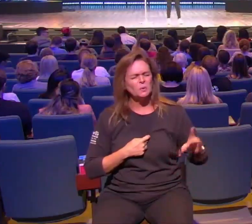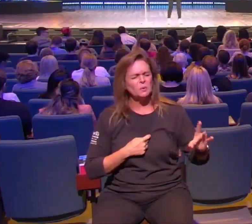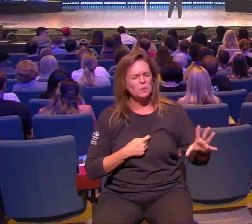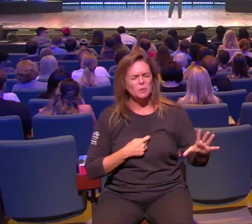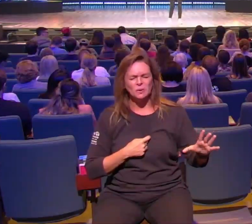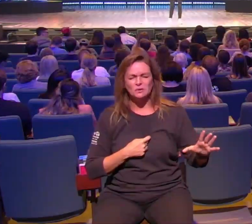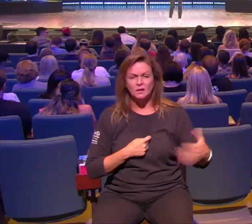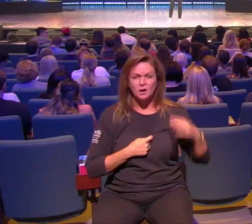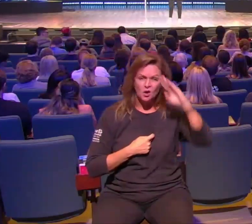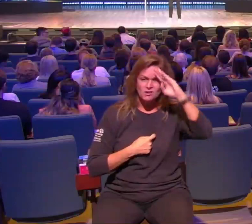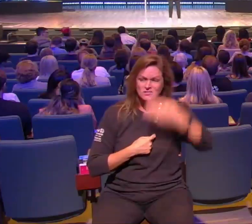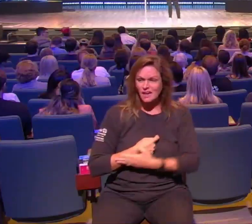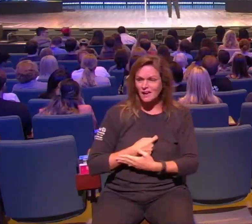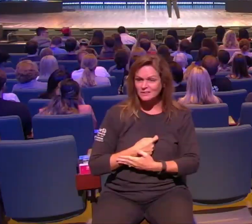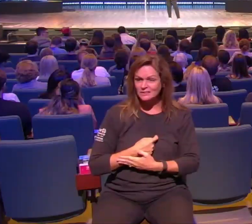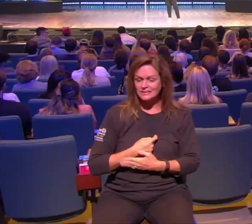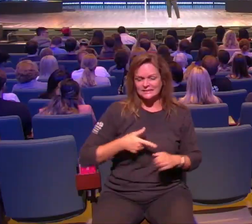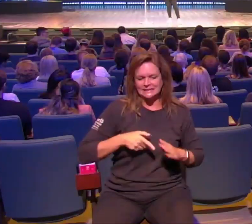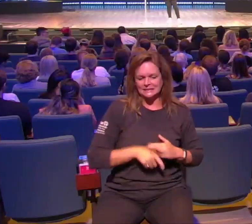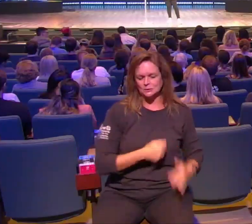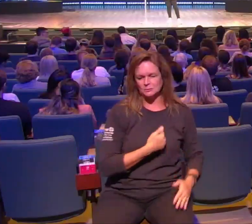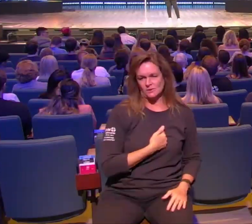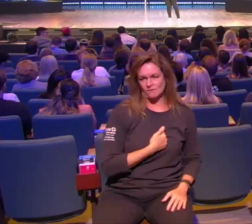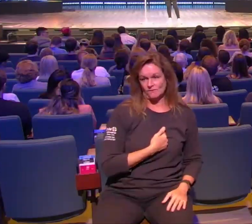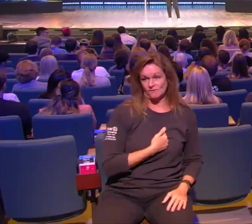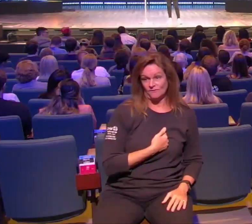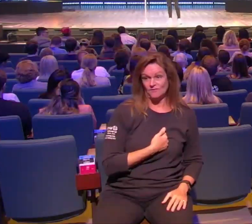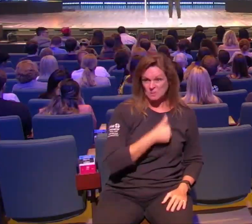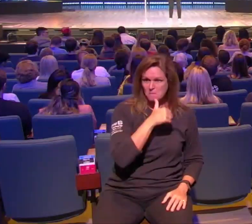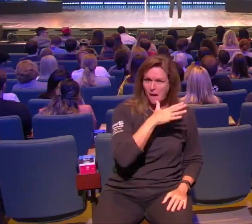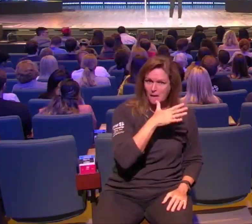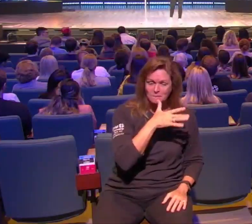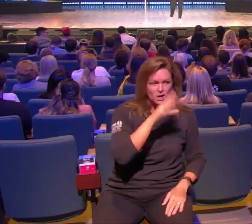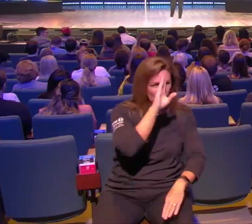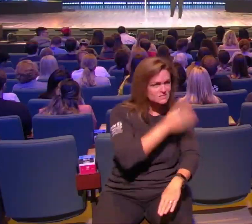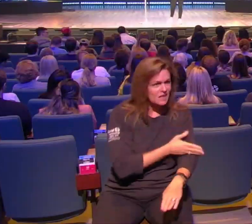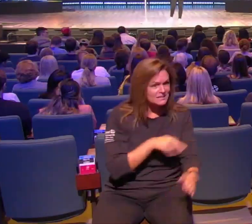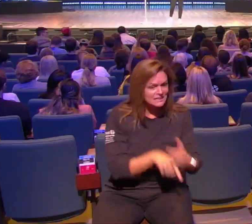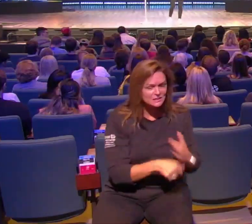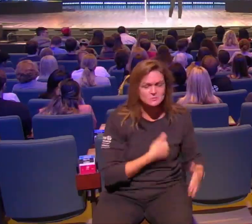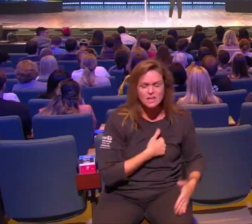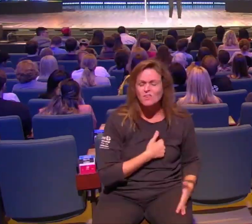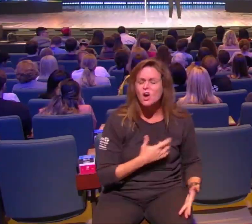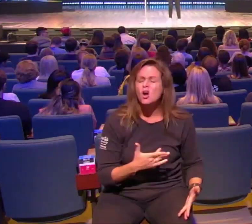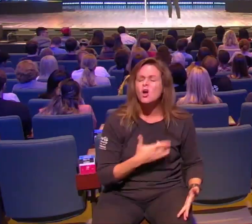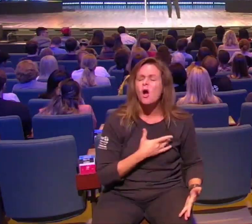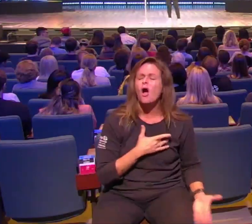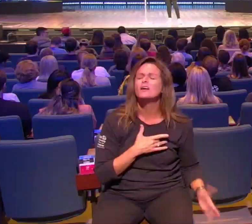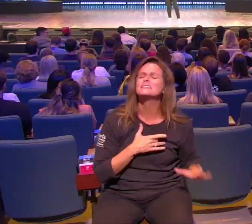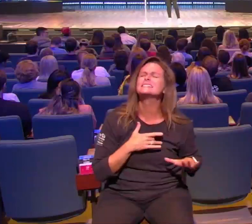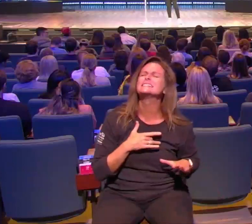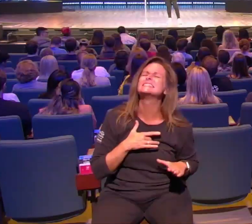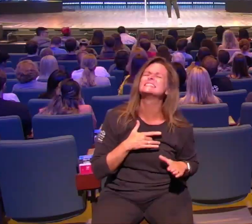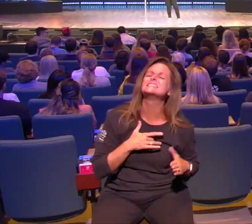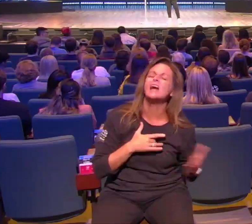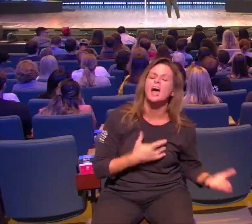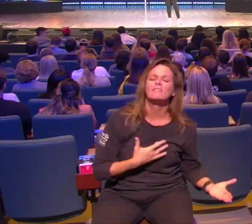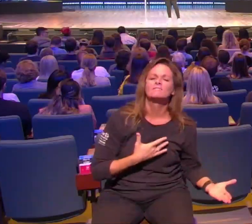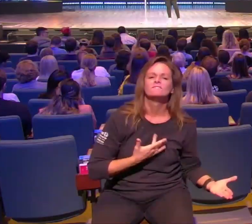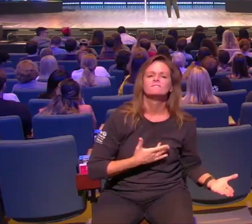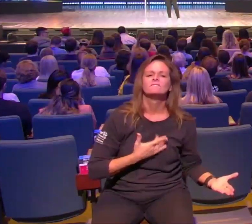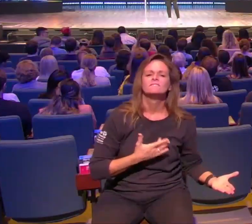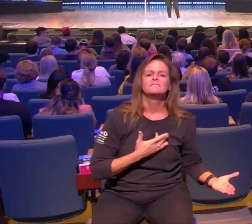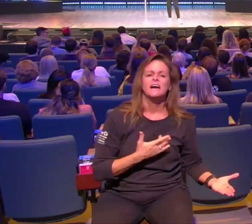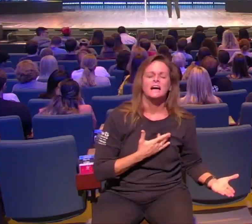ago, her son had committed suicide. And when that happened, it was as if her heart broke. She said she could actually feel